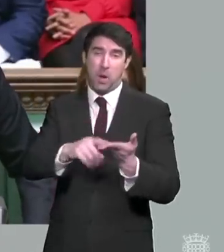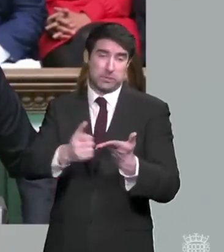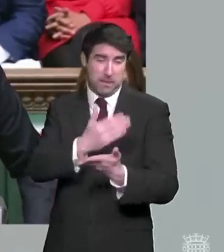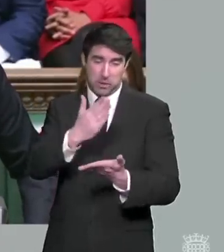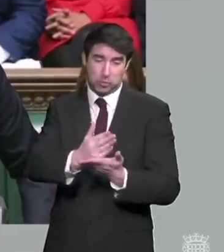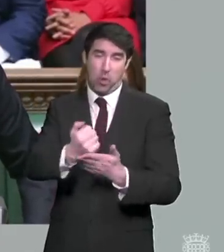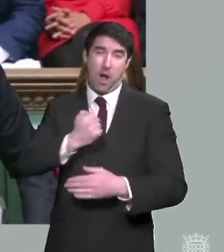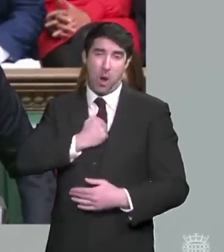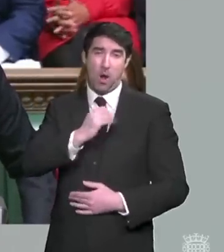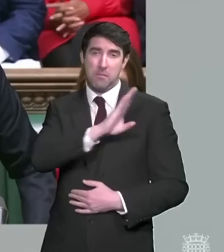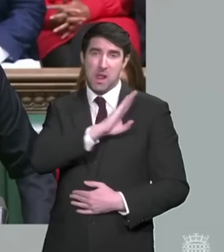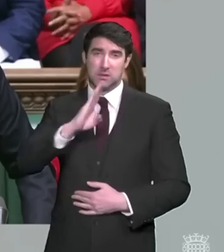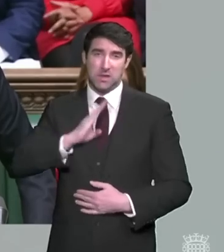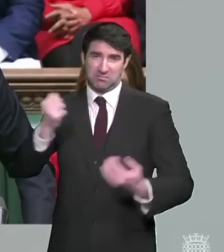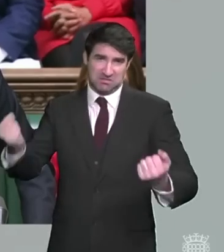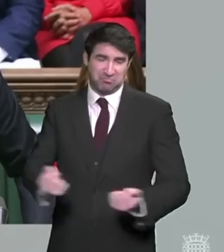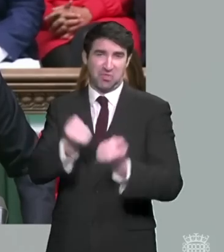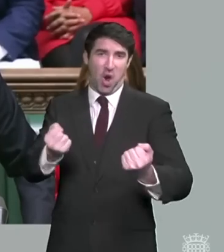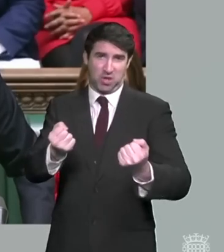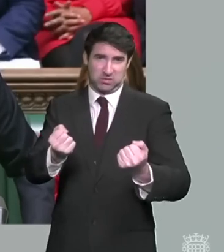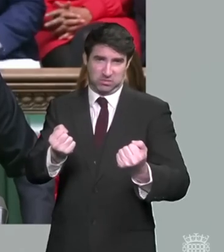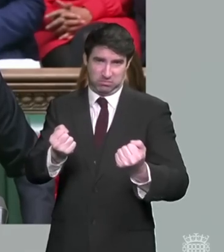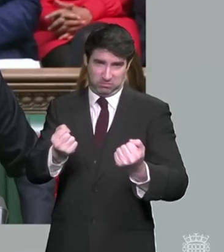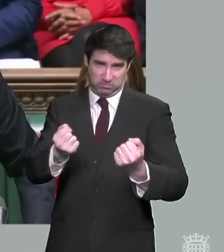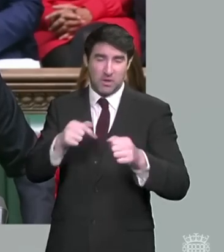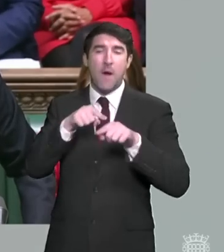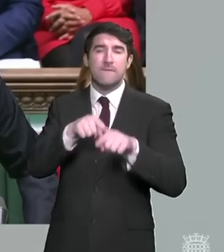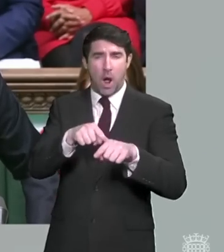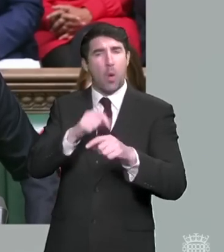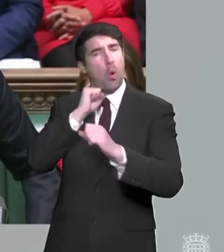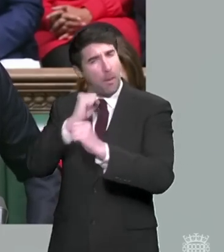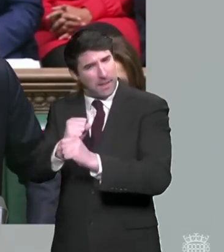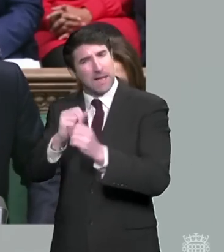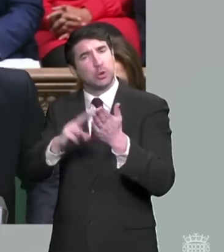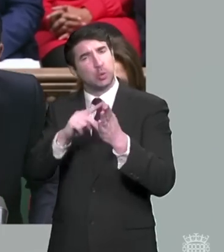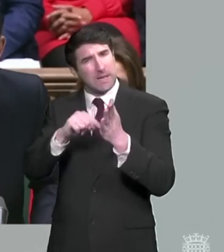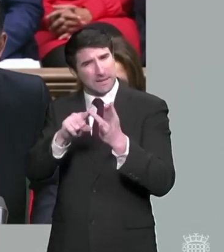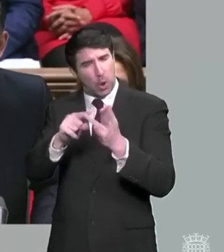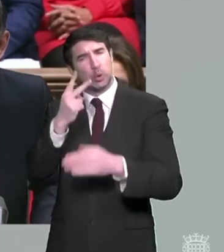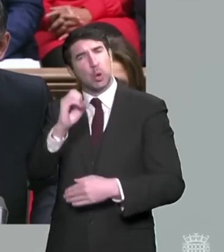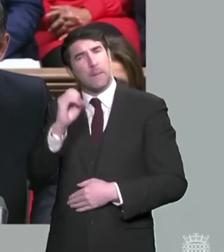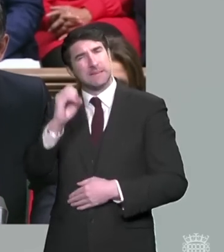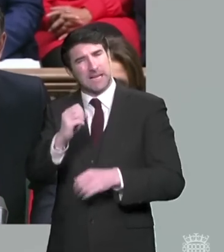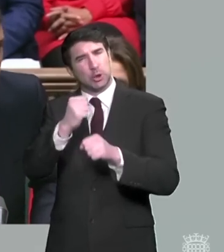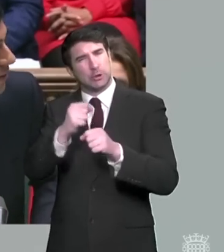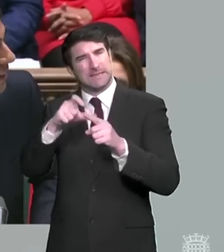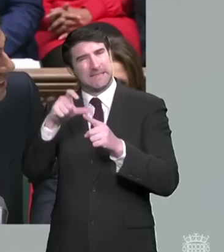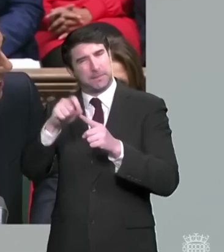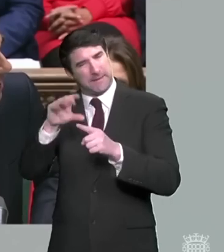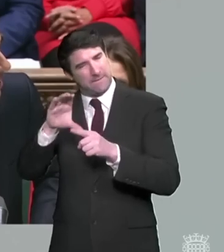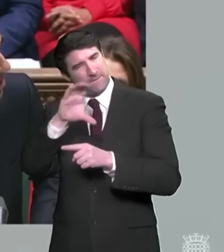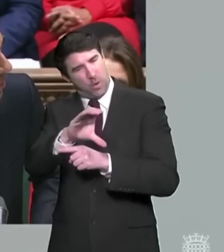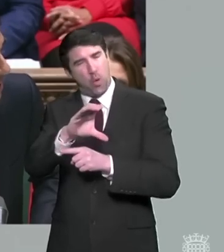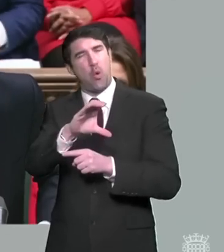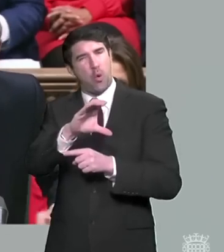just our NATO obligation to spend 2% of our GDP on defence, but also we participate in every NATO operation and remain the